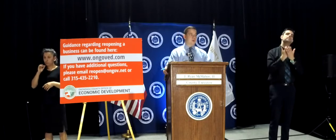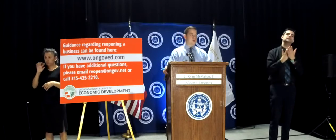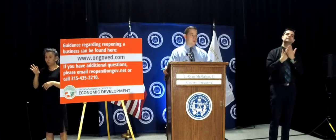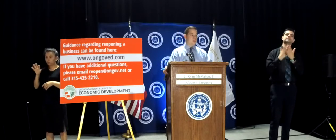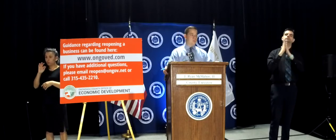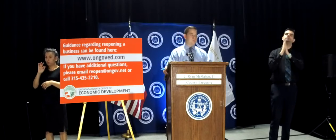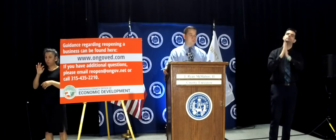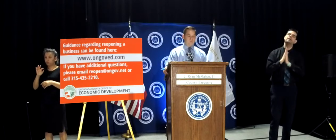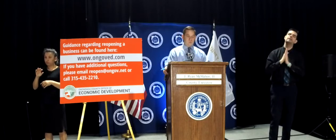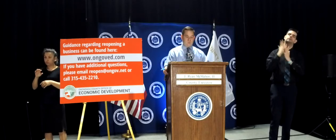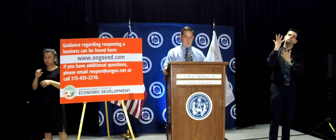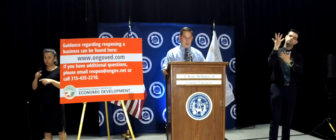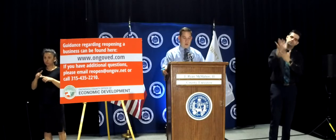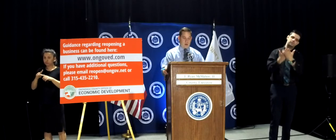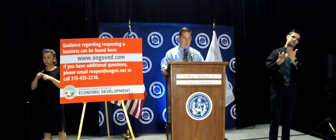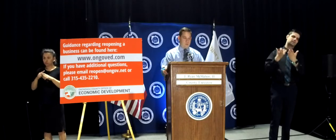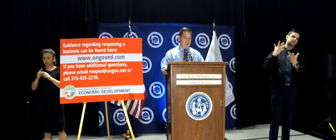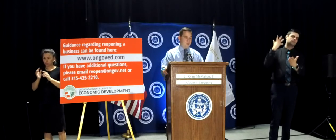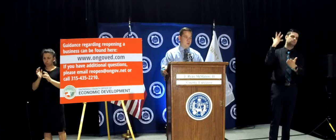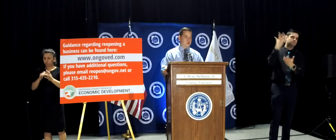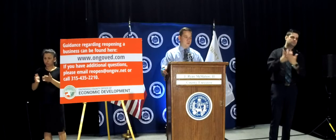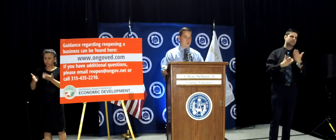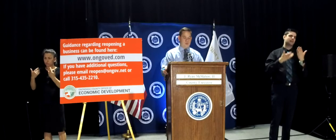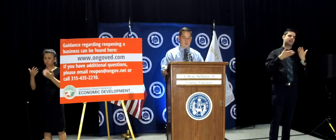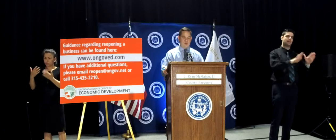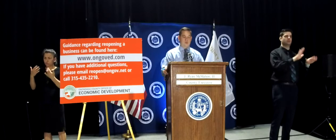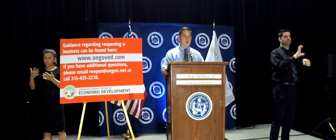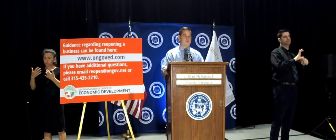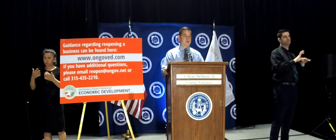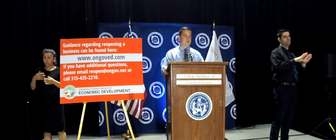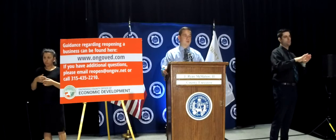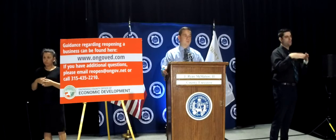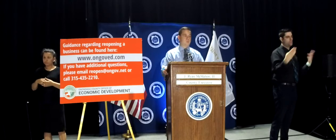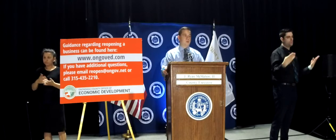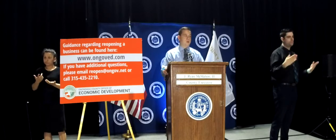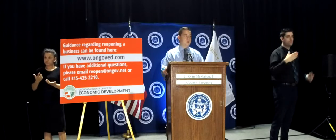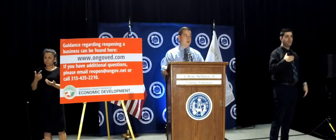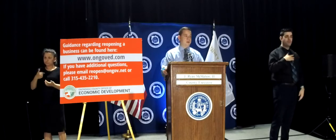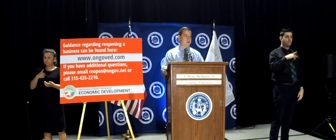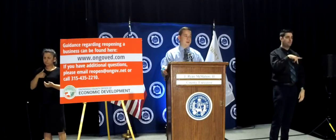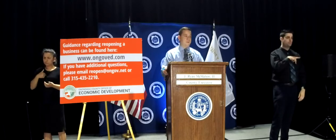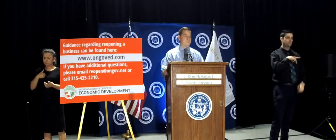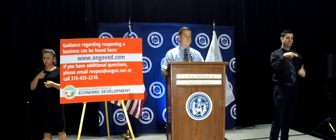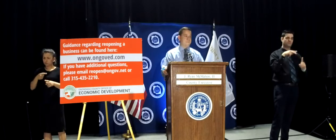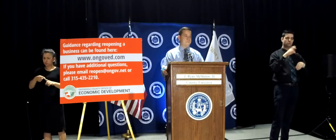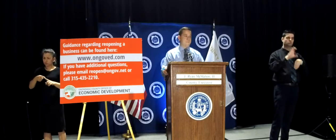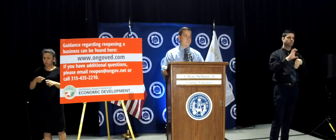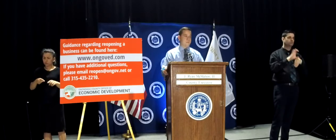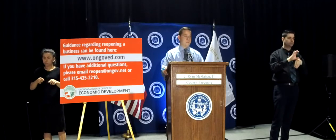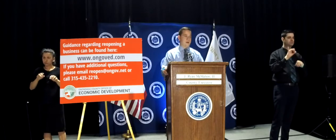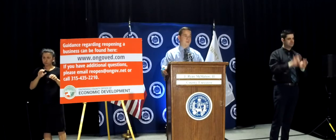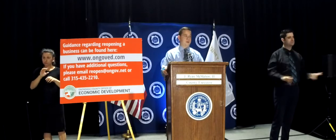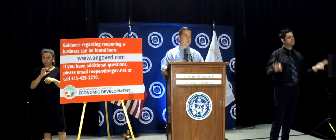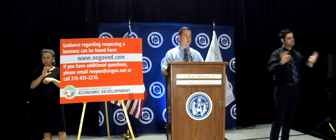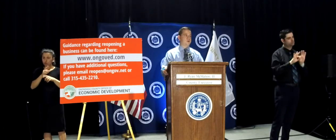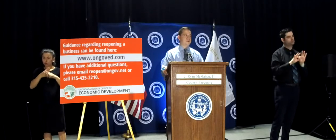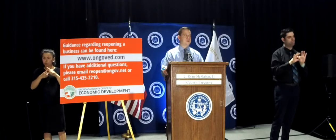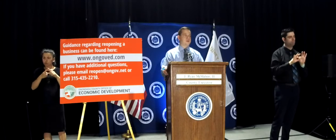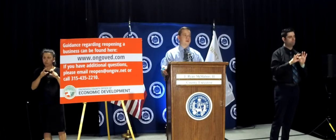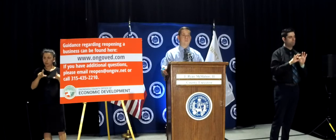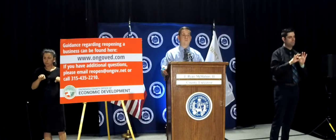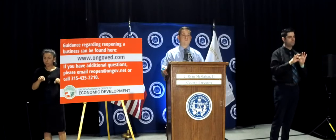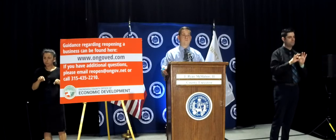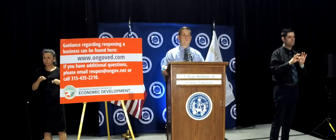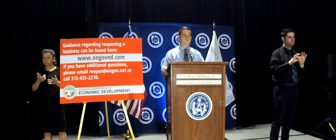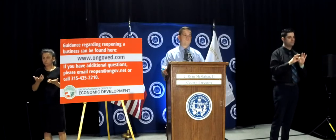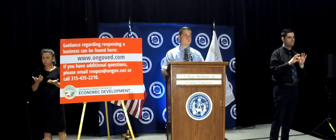these buildings open. My personal view is churches are essential, and I'm going to need to go to church on